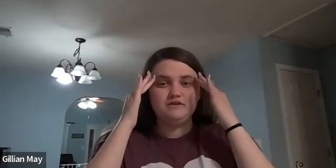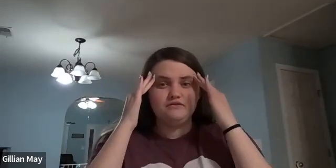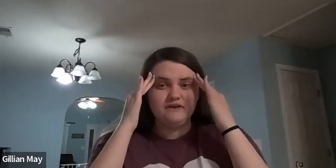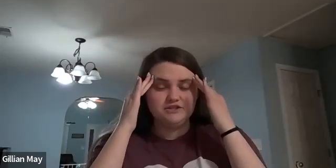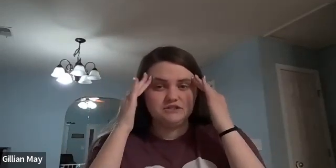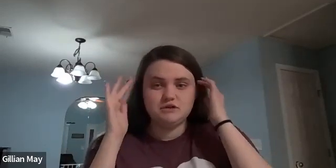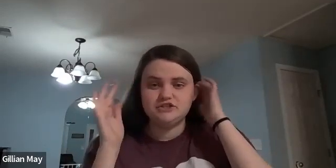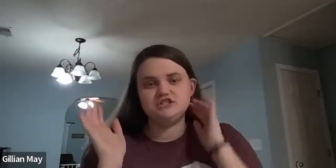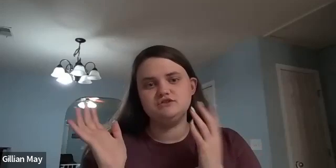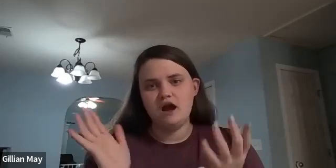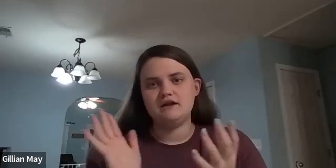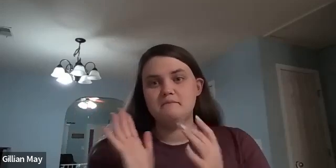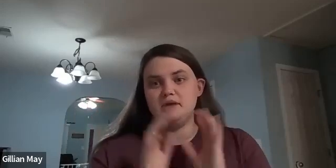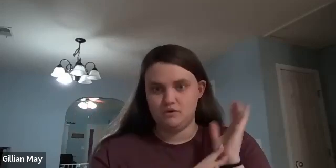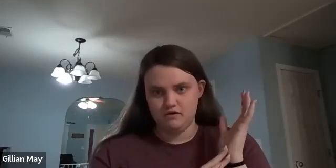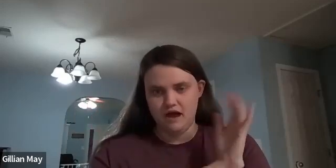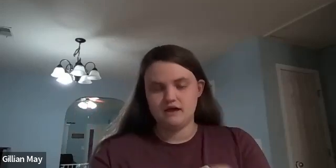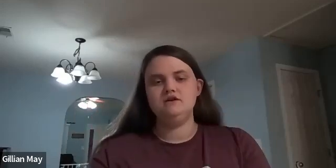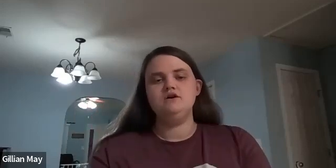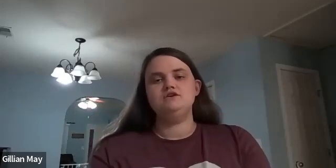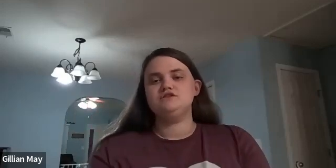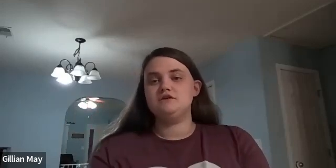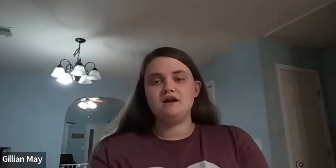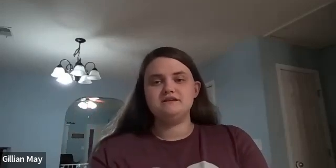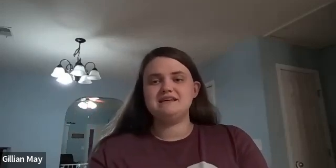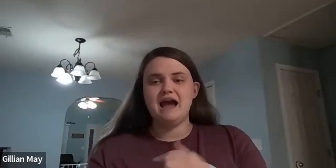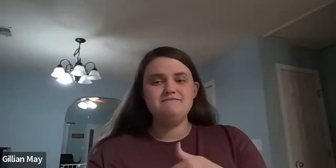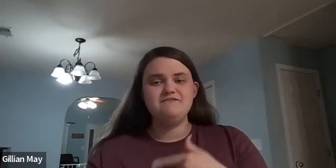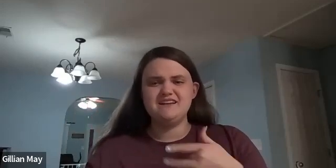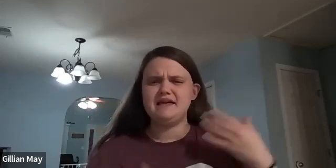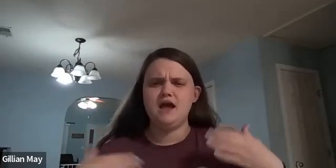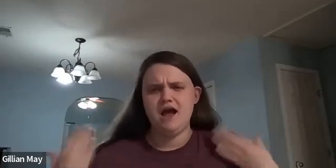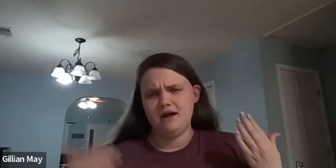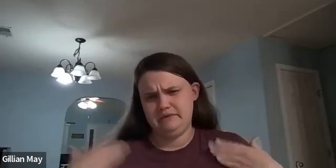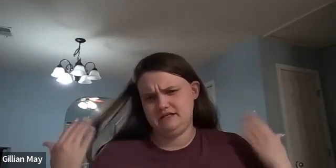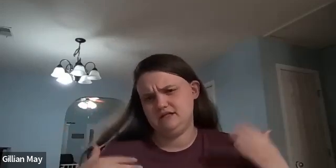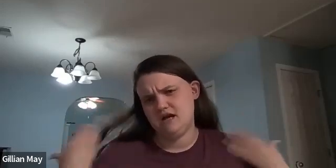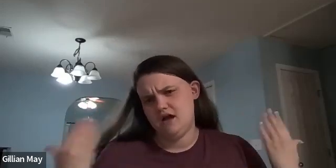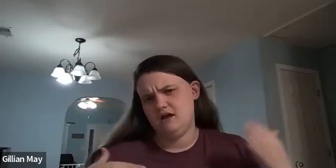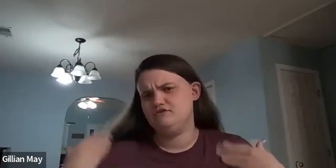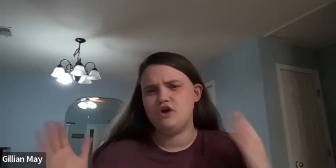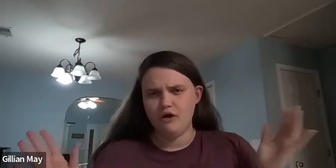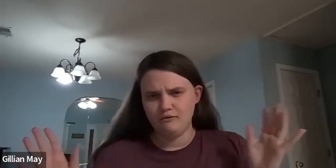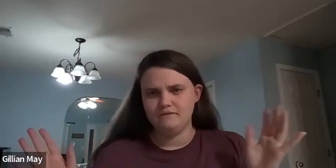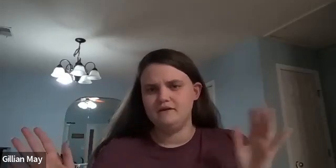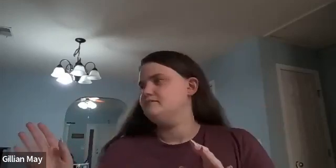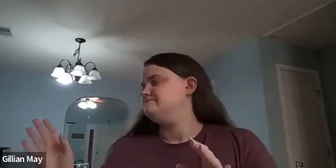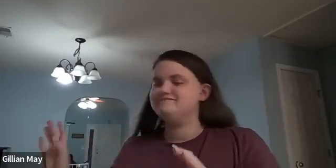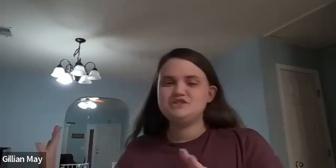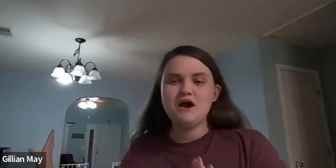your facial expressions to kind of mirror that. So you're not going to say, I'm feeling happy today. No. Sorry,